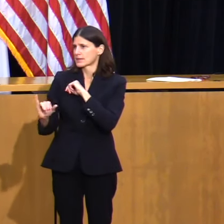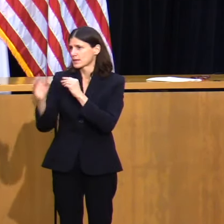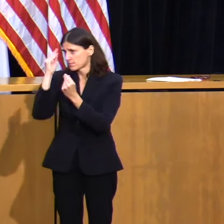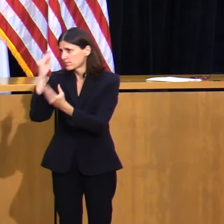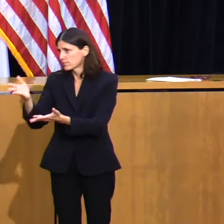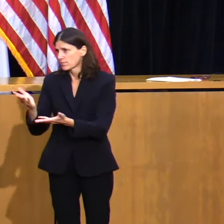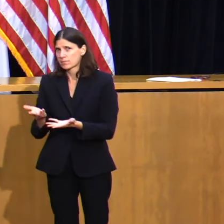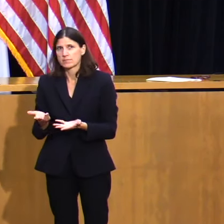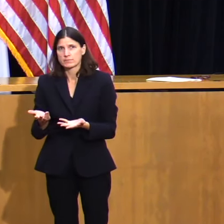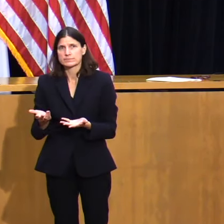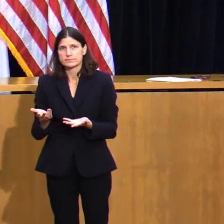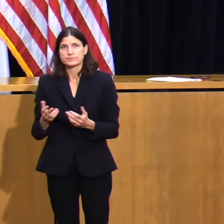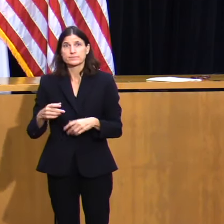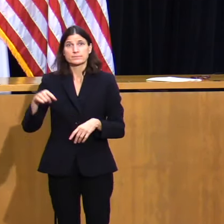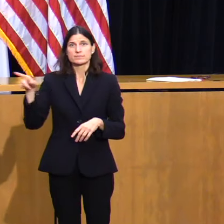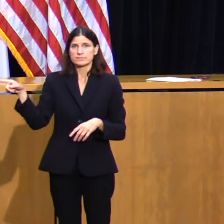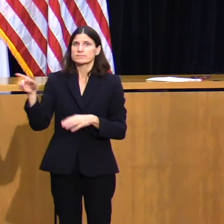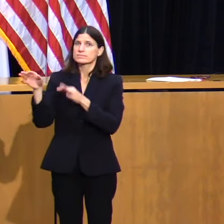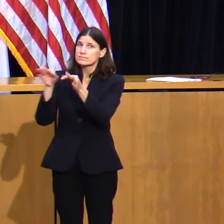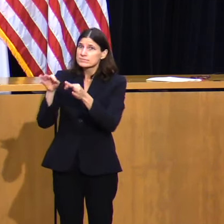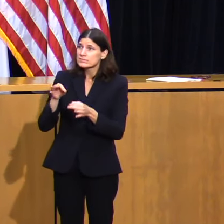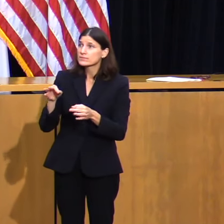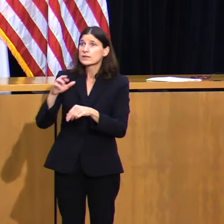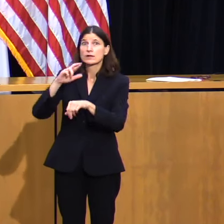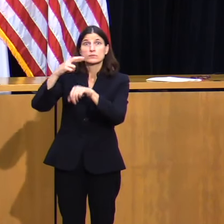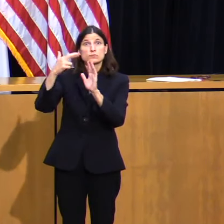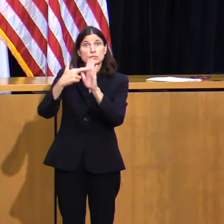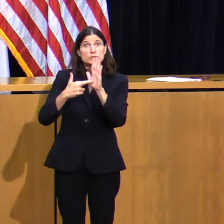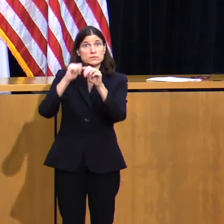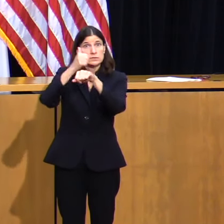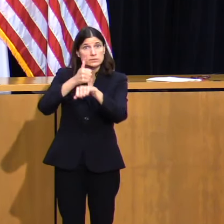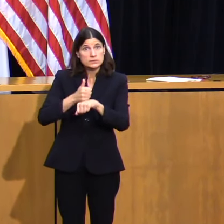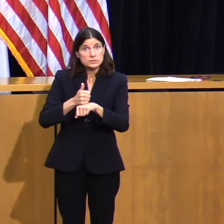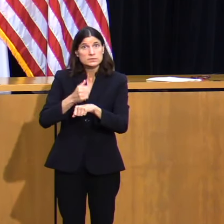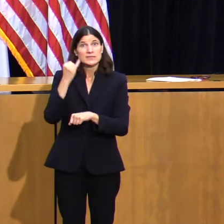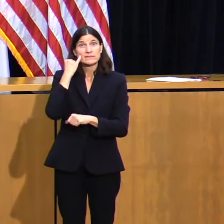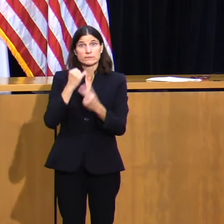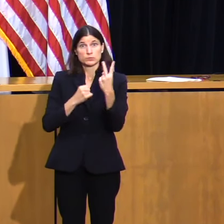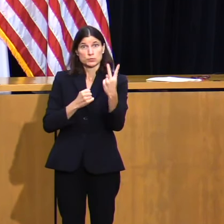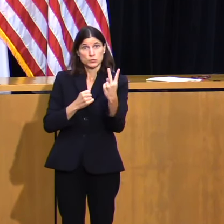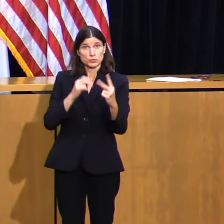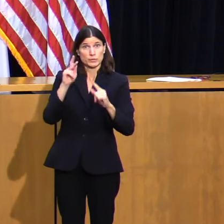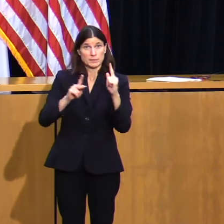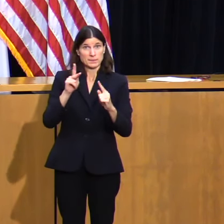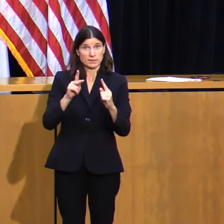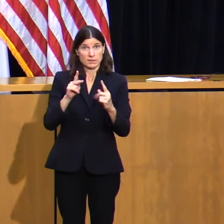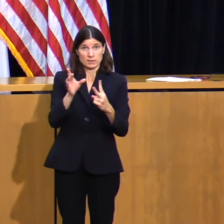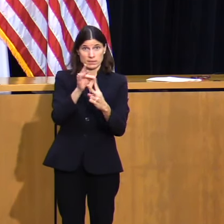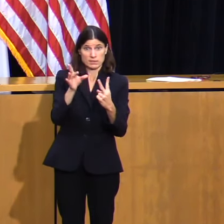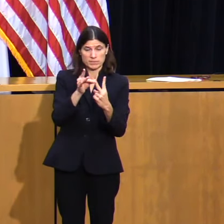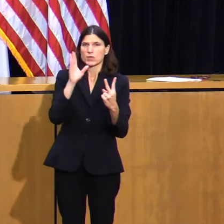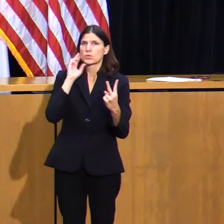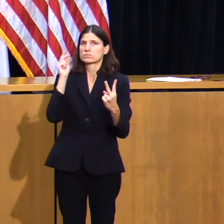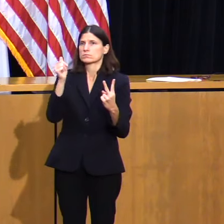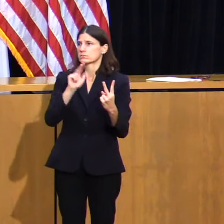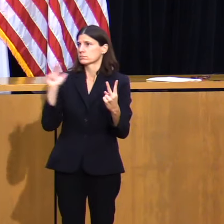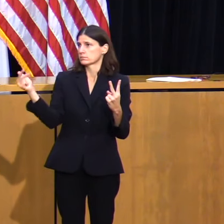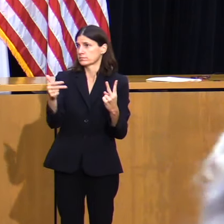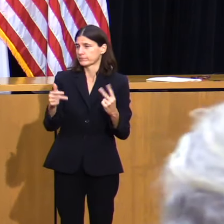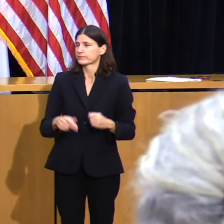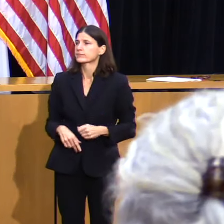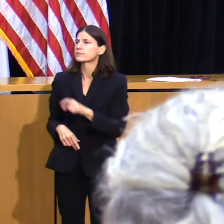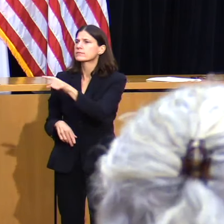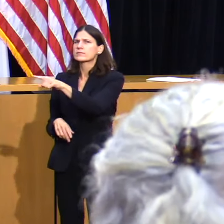as two or more non-related individuals within some kind of contained Are you space. concerned about accuracy, though? There